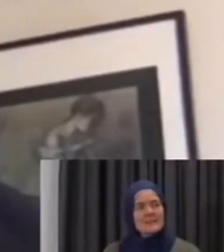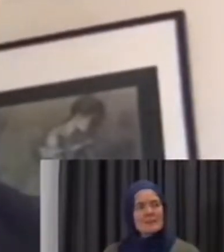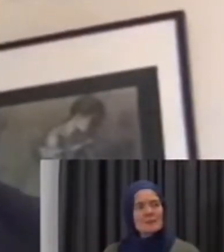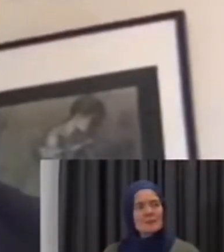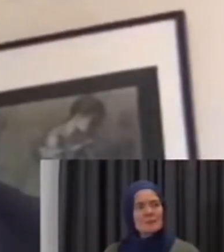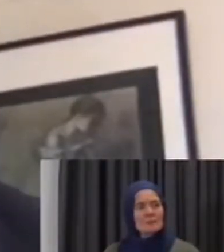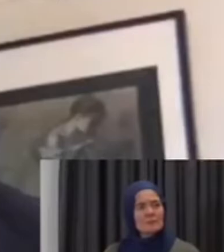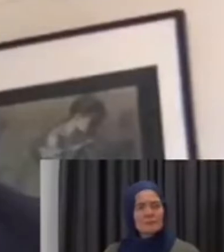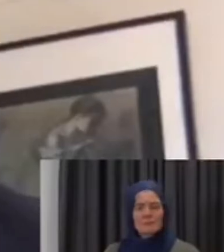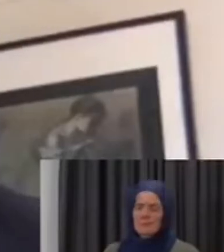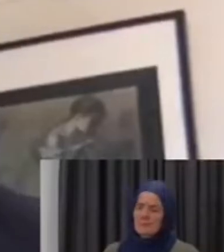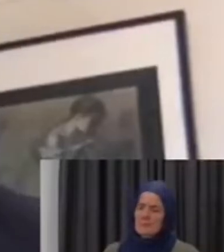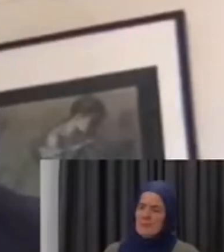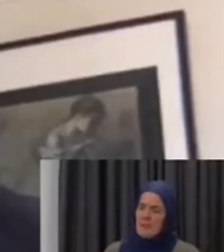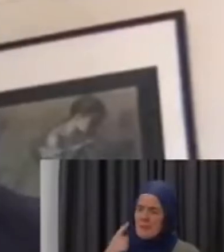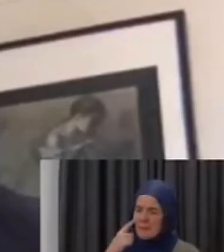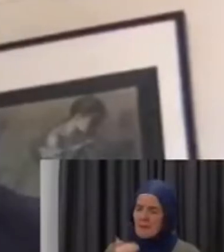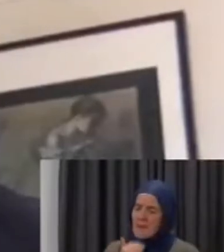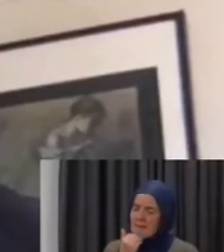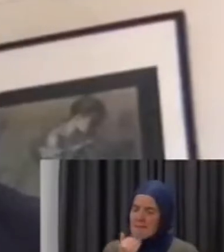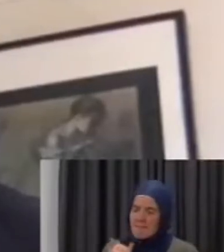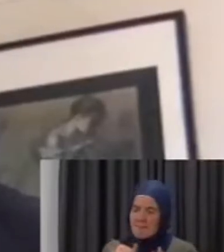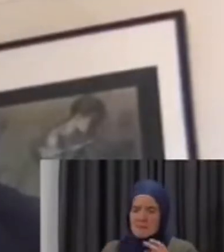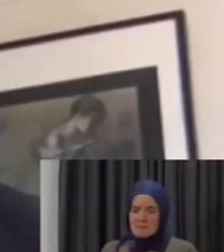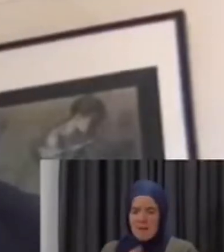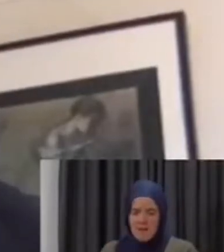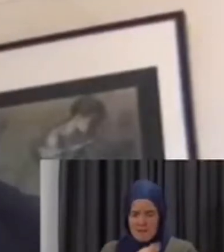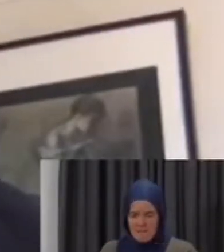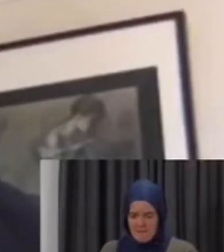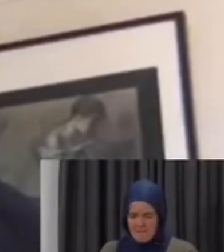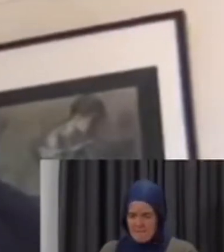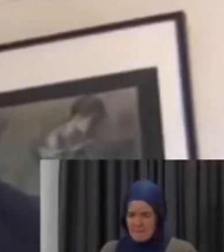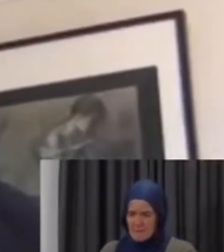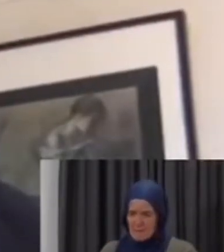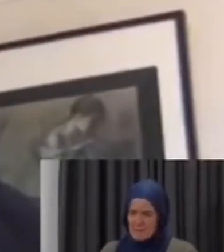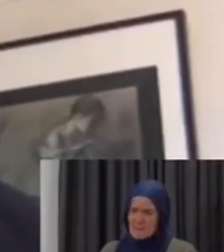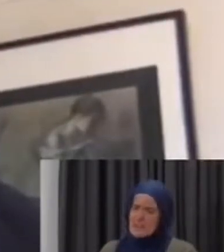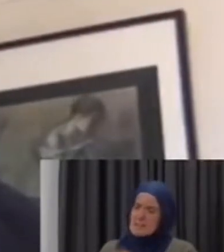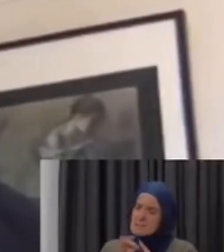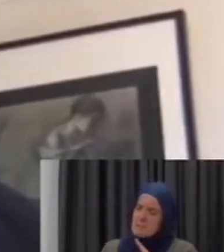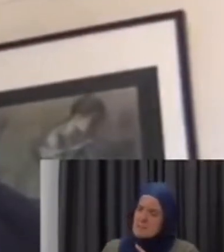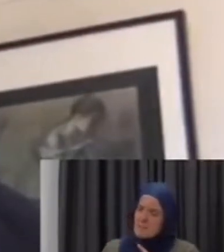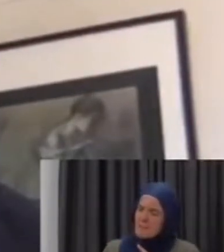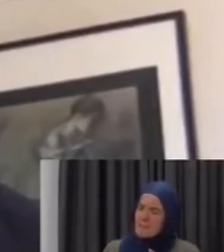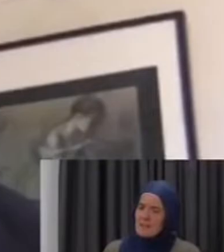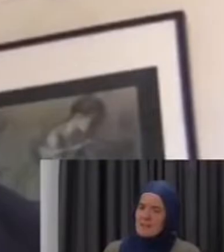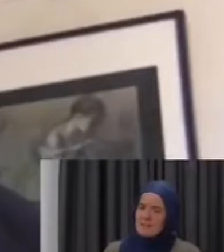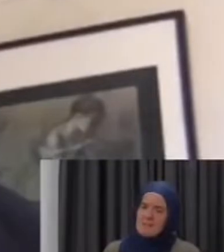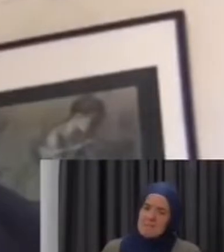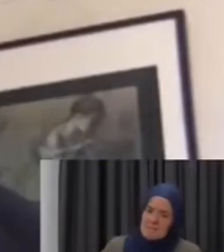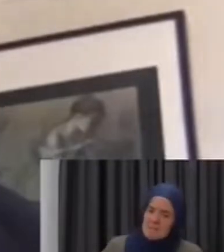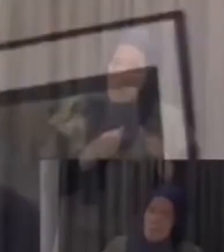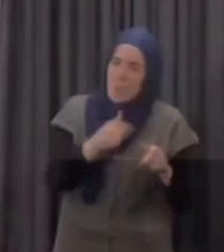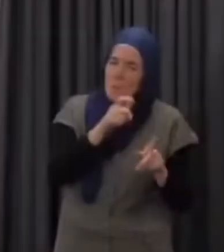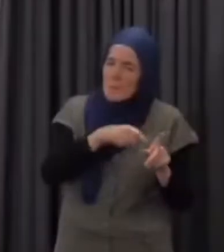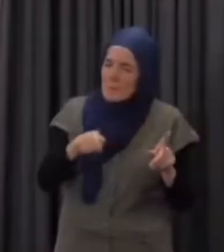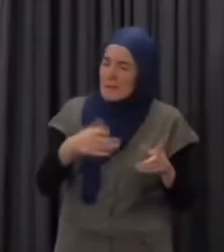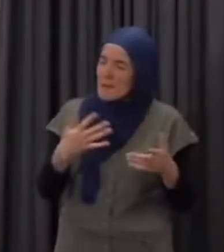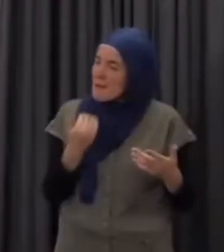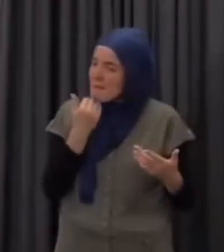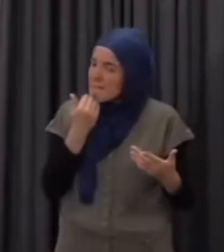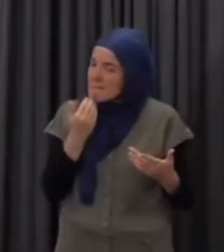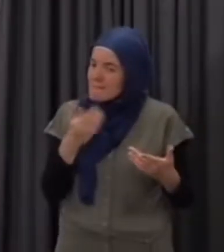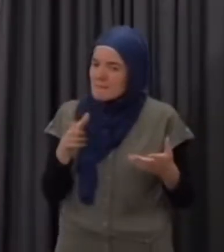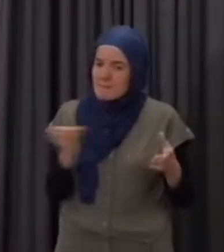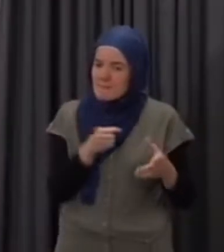enough physiotherapists to help those people coming out of COVID-19 and recovering from it? Yeah, I think